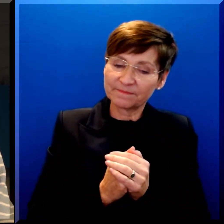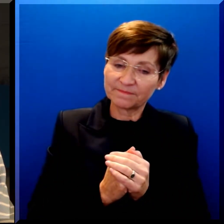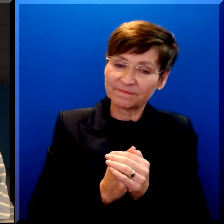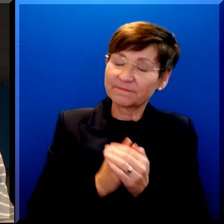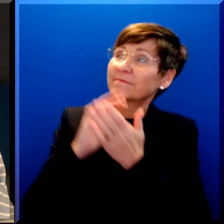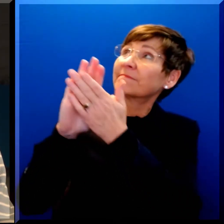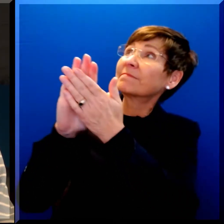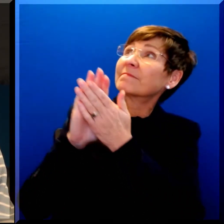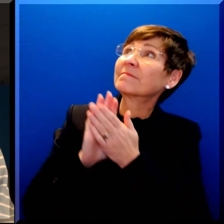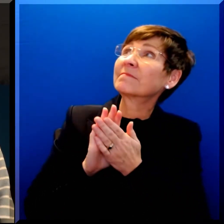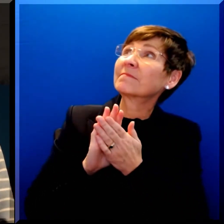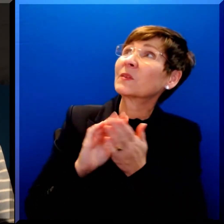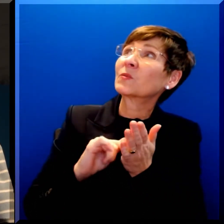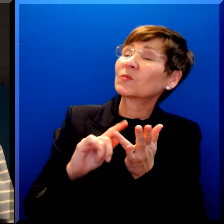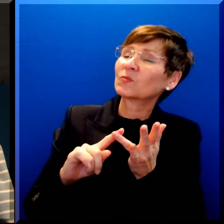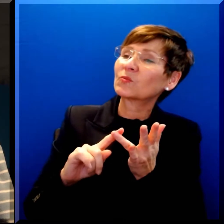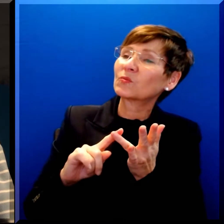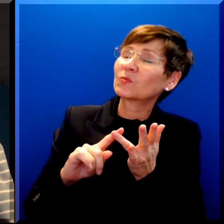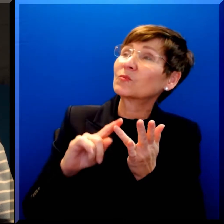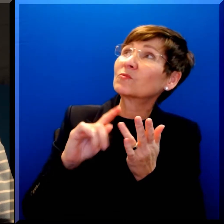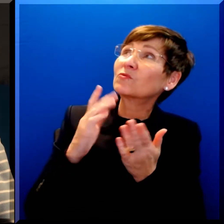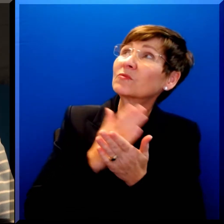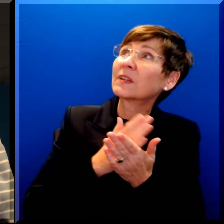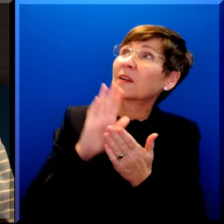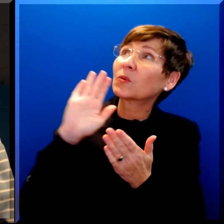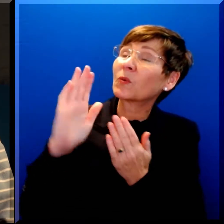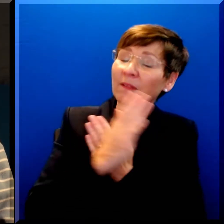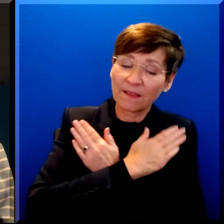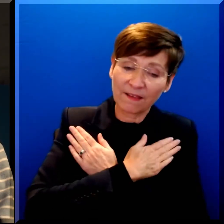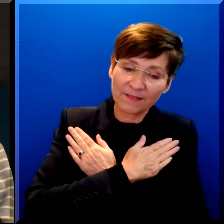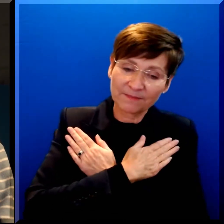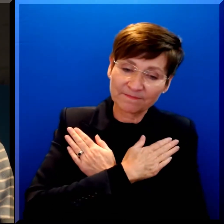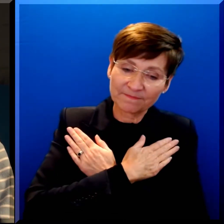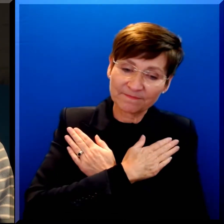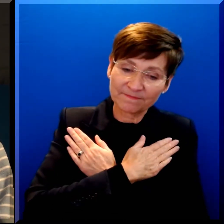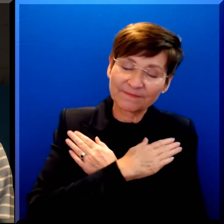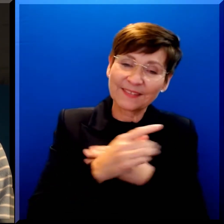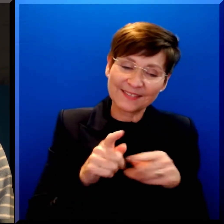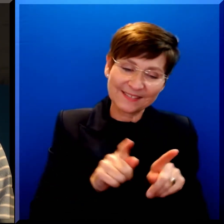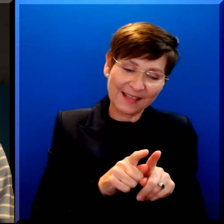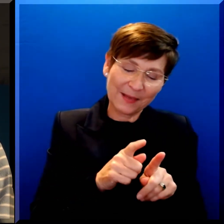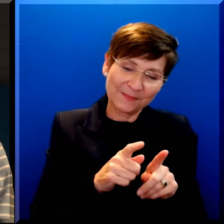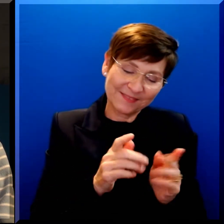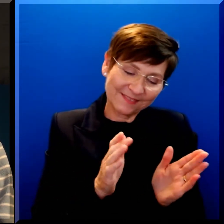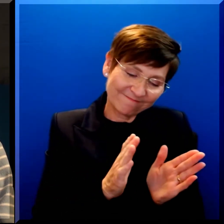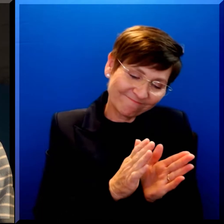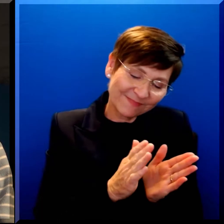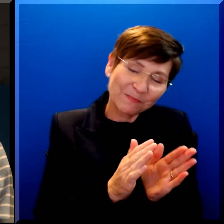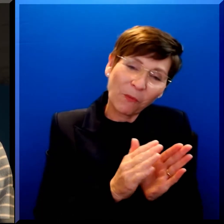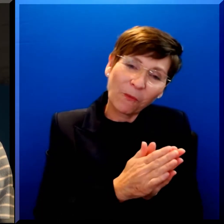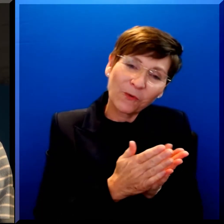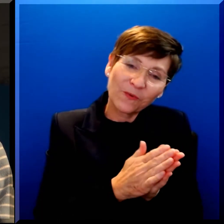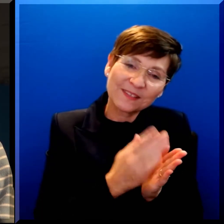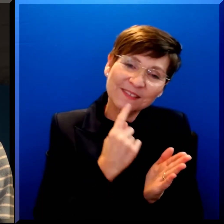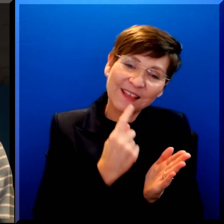Help us to share your love, just like our little book says.